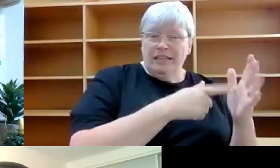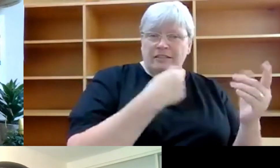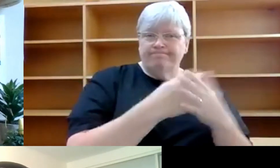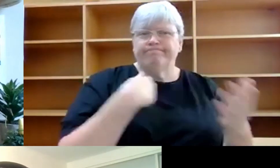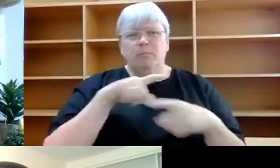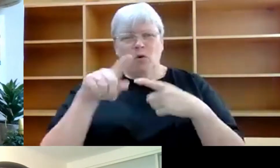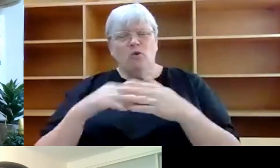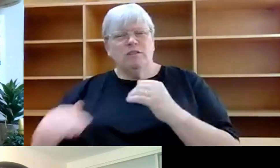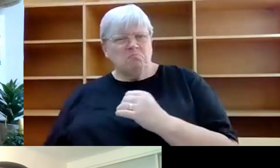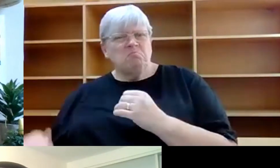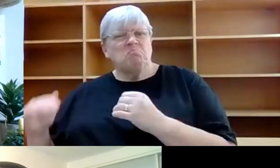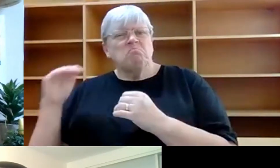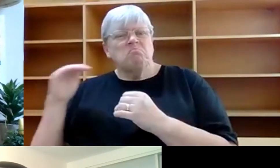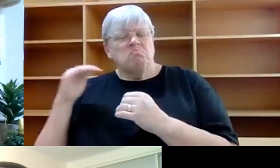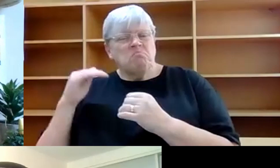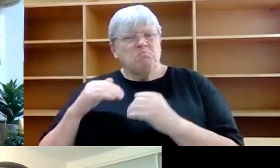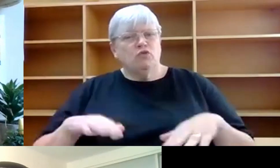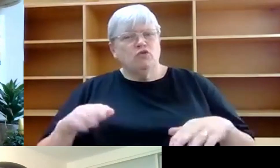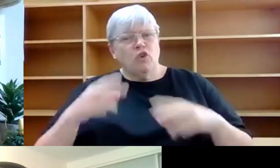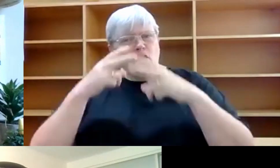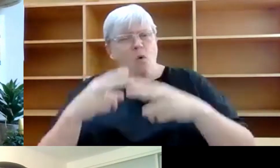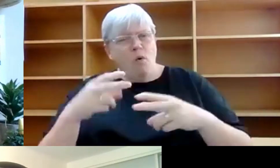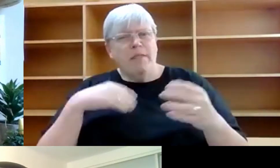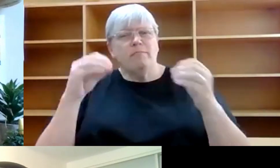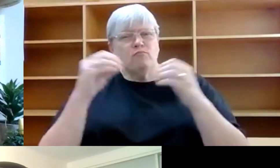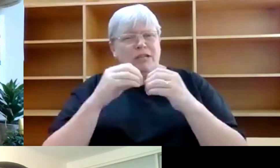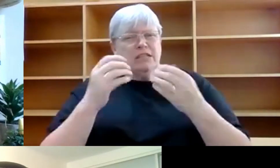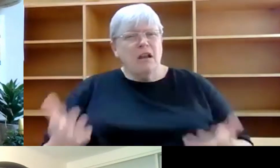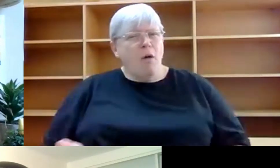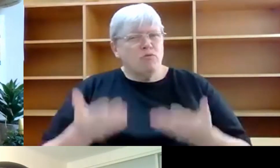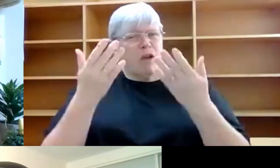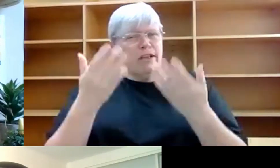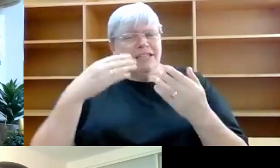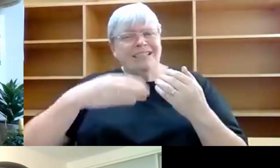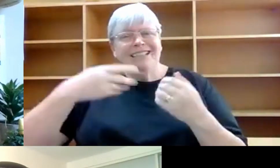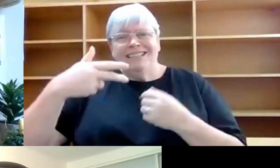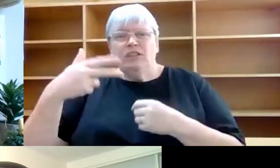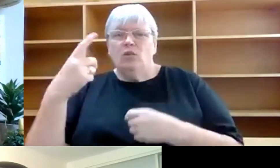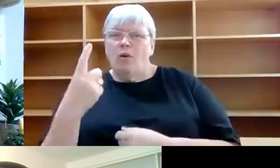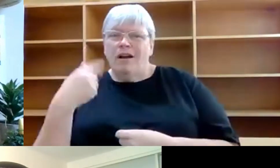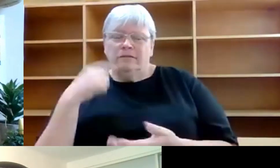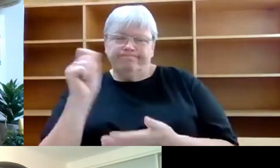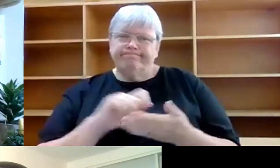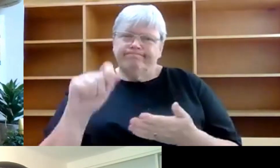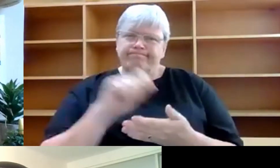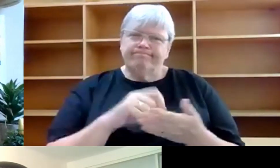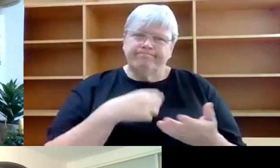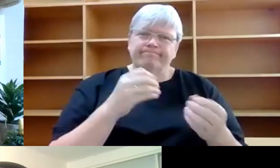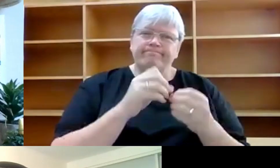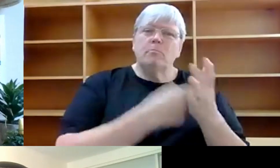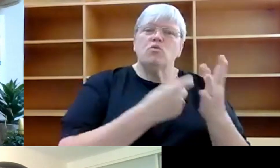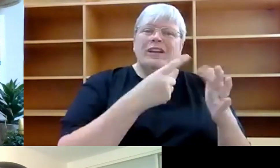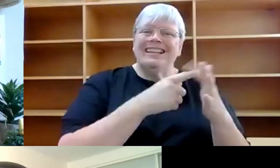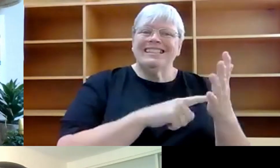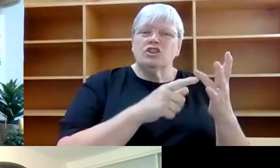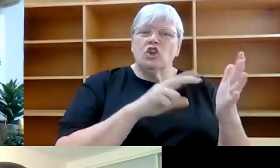in prison after the Brixton Uprising in 1981, he started writing poems and lyrics, becoming known as the Brixton Bard, and in fact